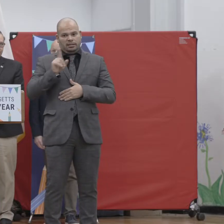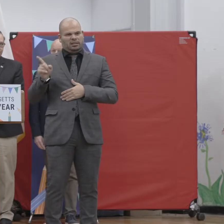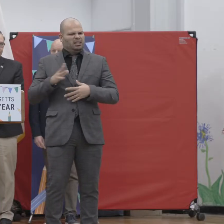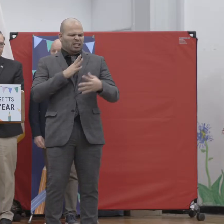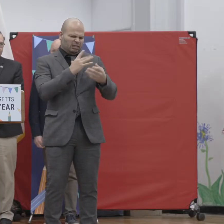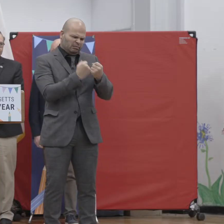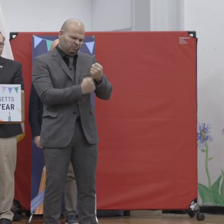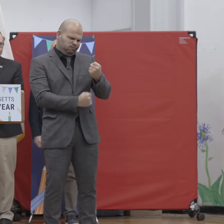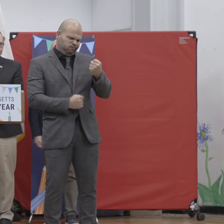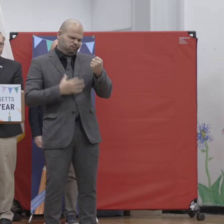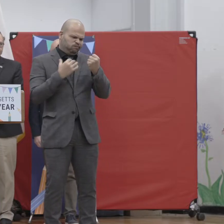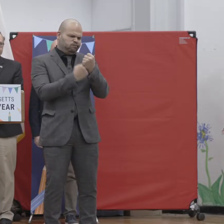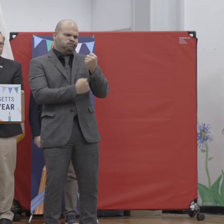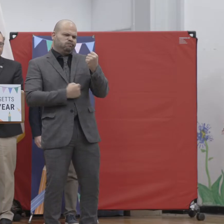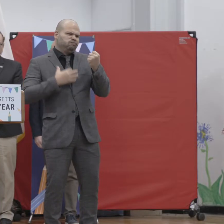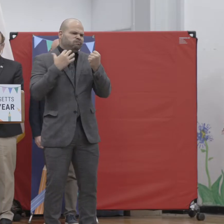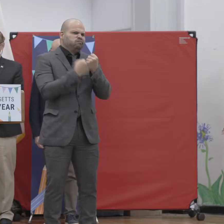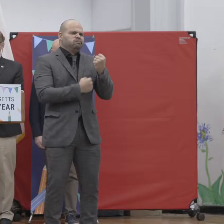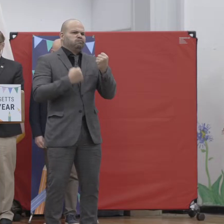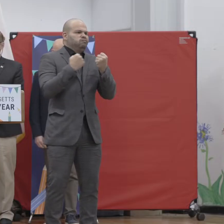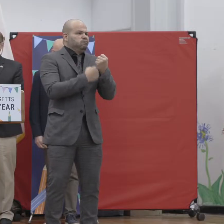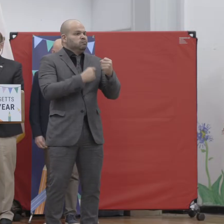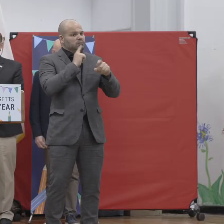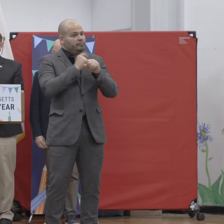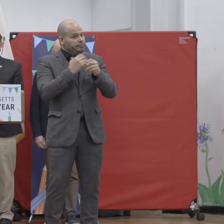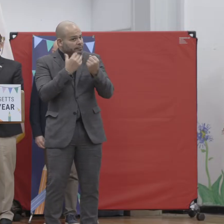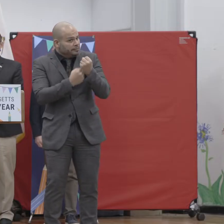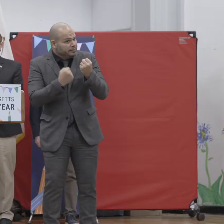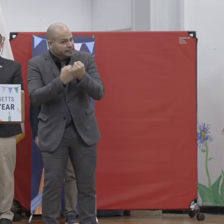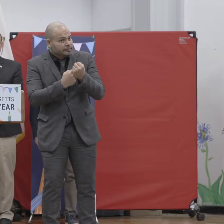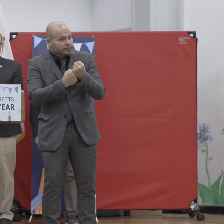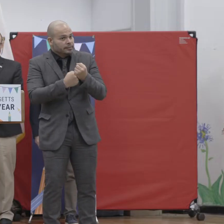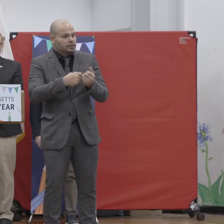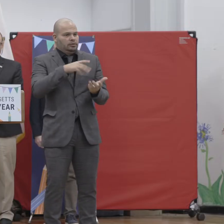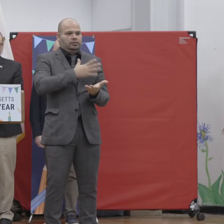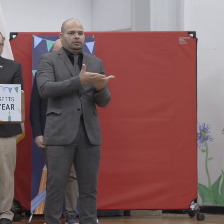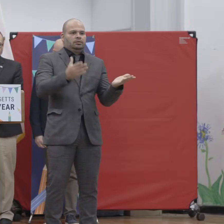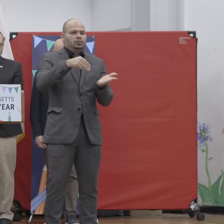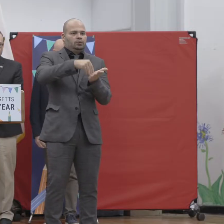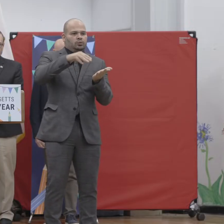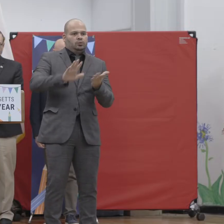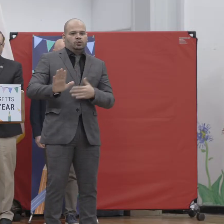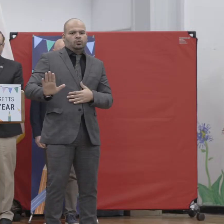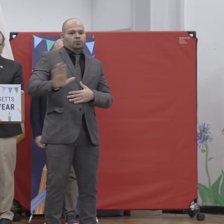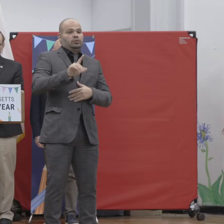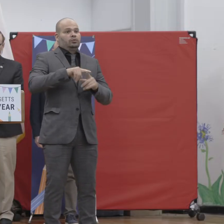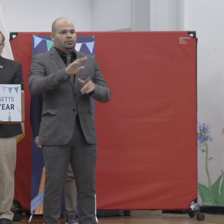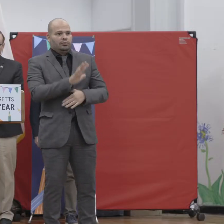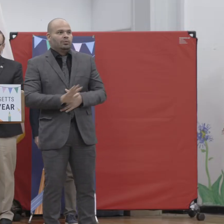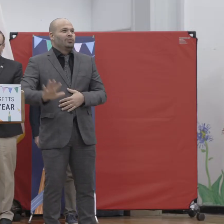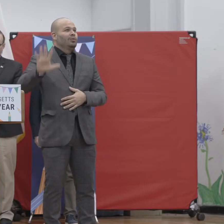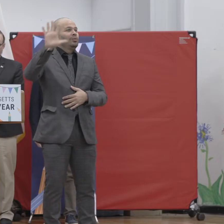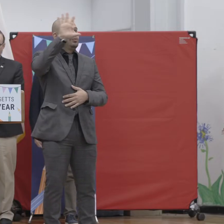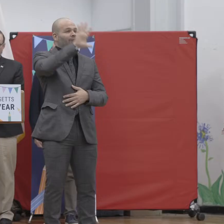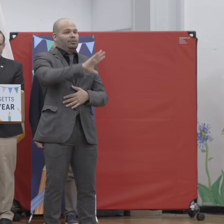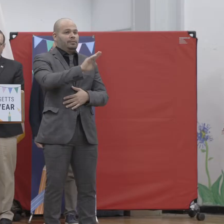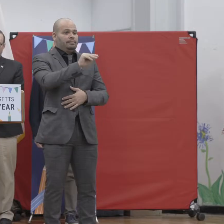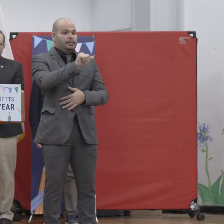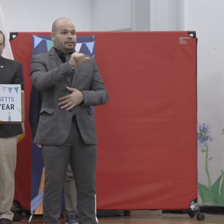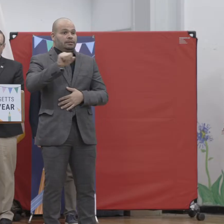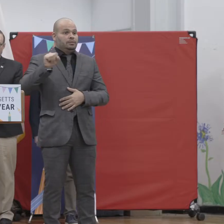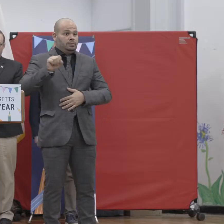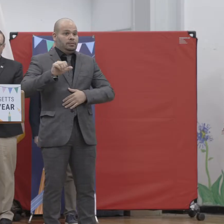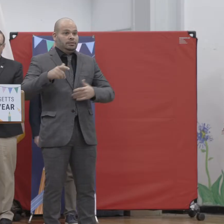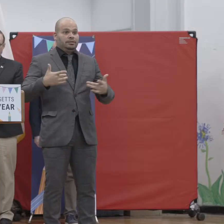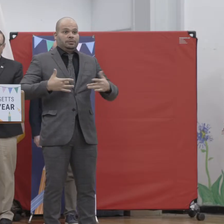for the students, throughout the Commonwealth. And so I know she has some inspiring words for us. And so with that, let's give her a